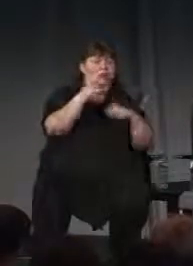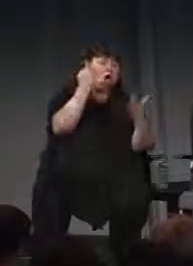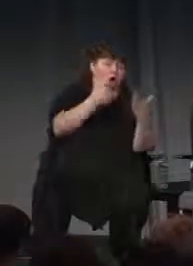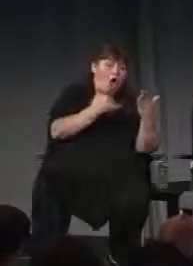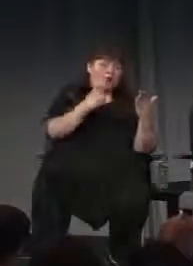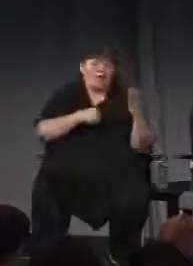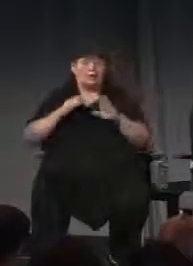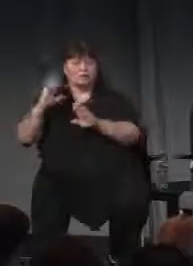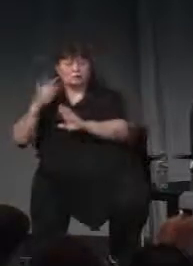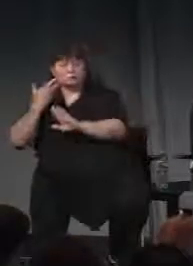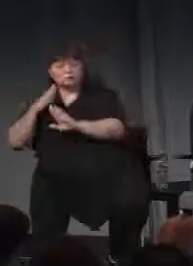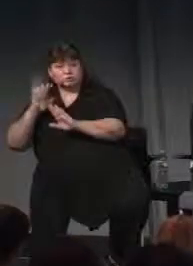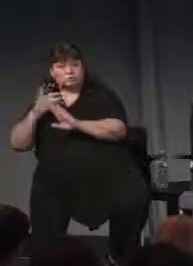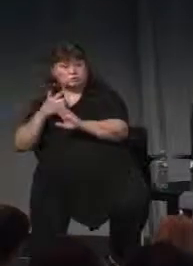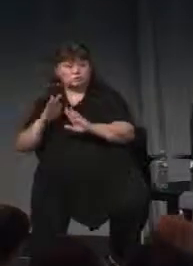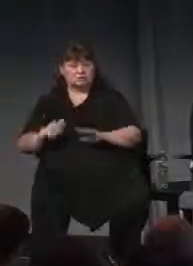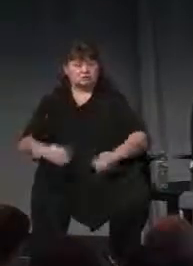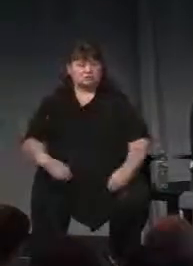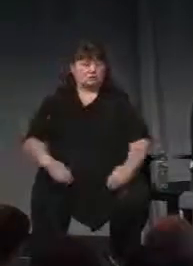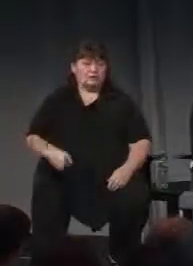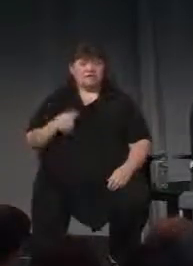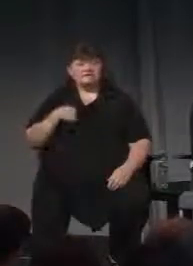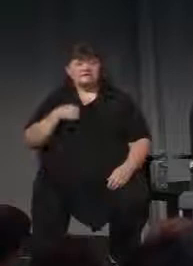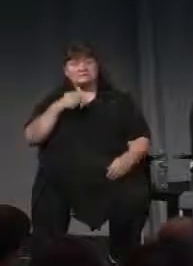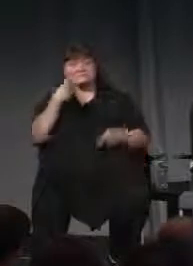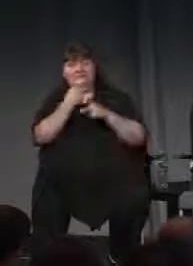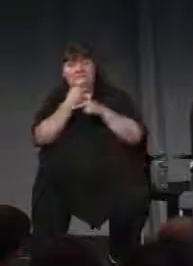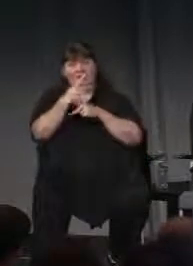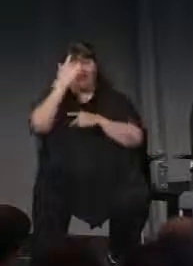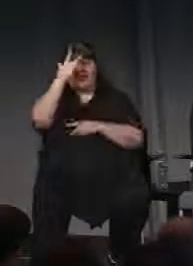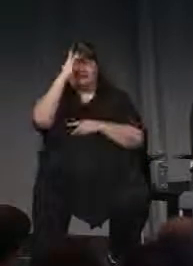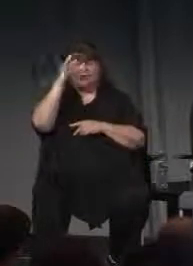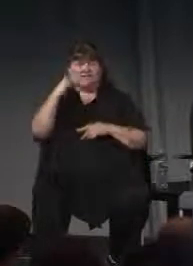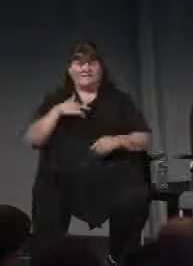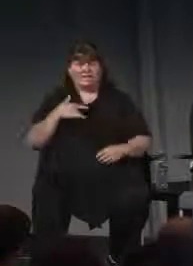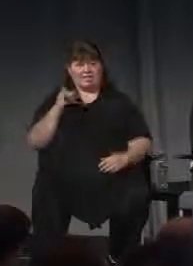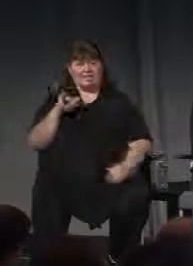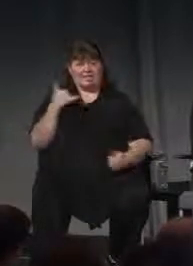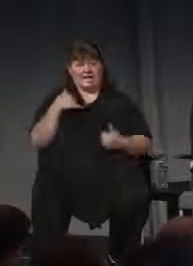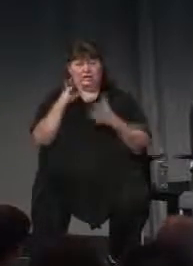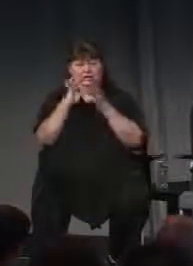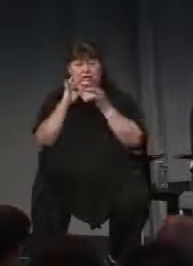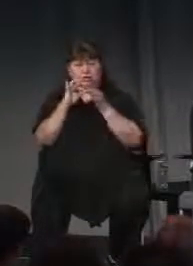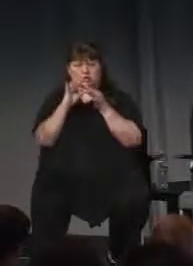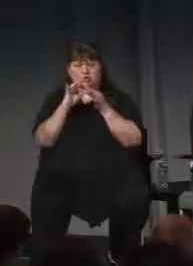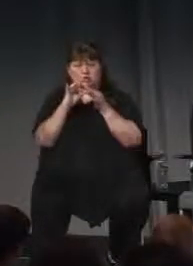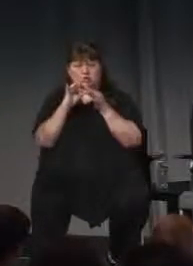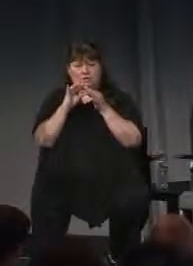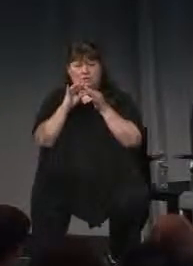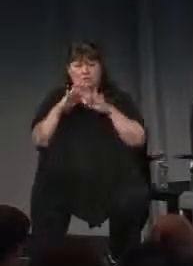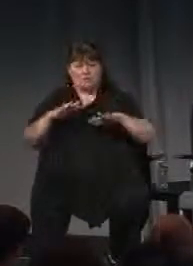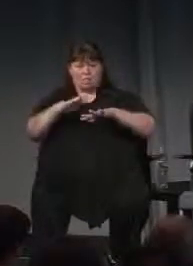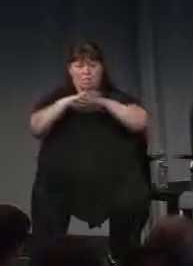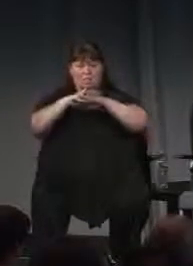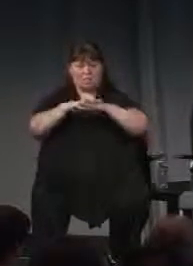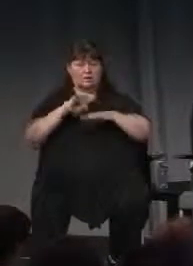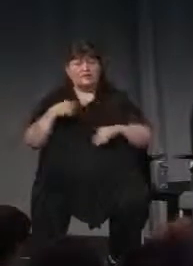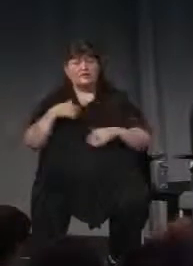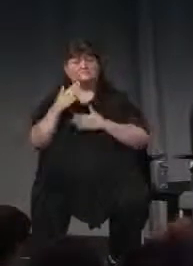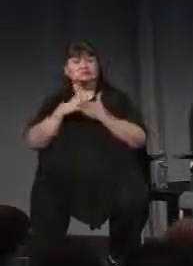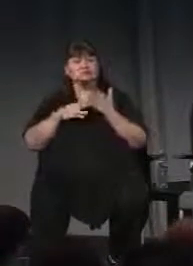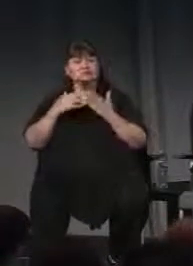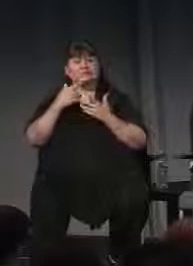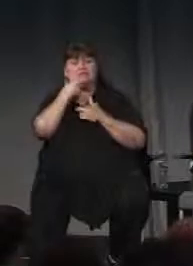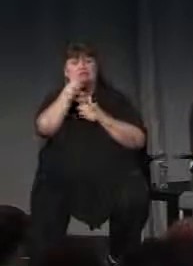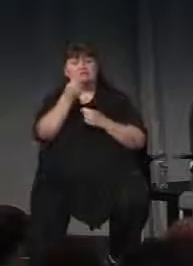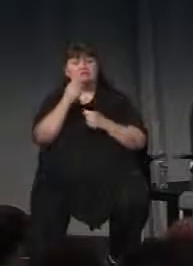As an academic and an intellectual and somebody who's interested in history, I feel like that's the story that I could tell as a way to complicate this. This is partially why I'm interested in people like David